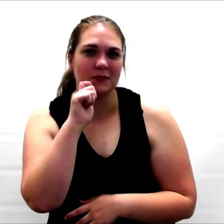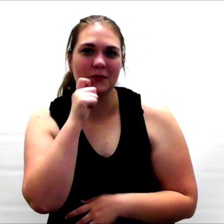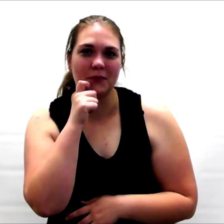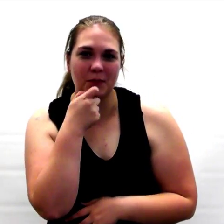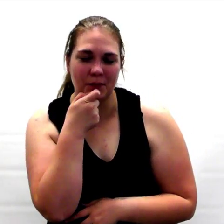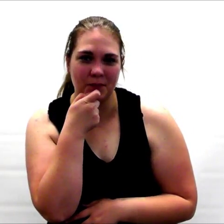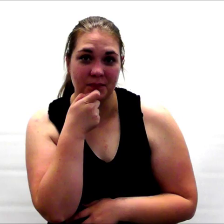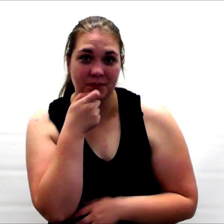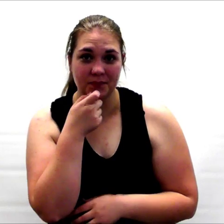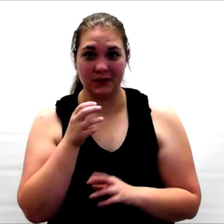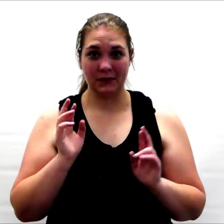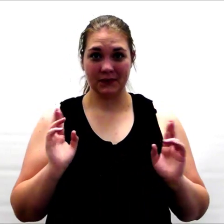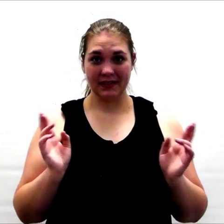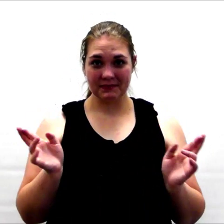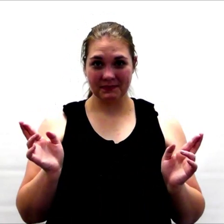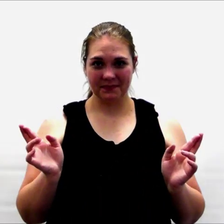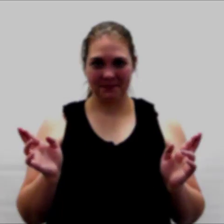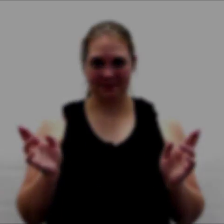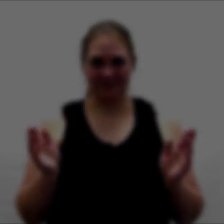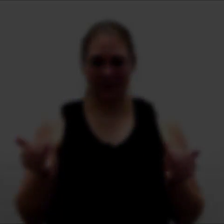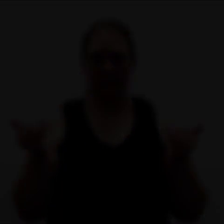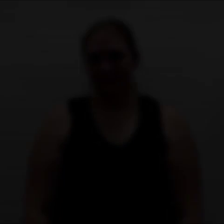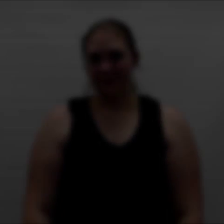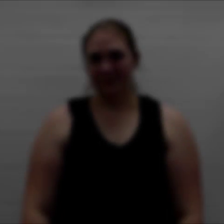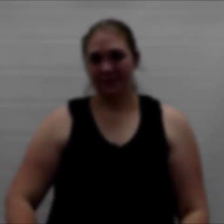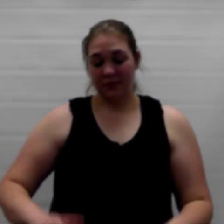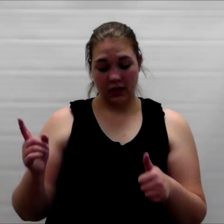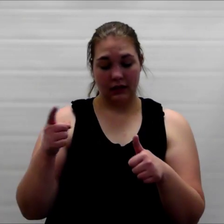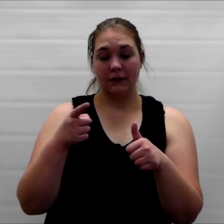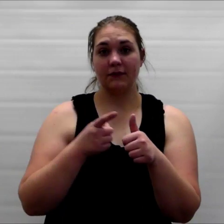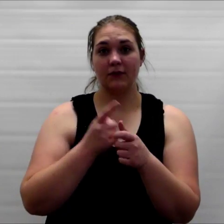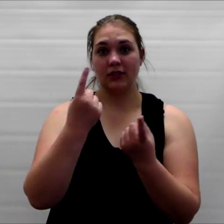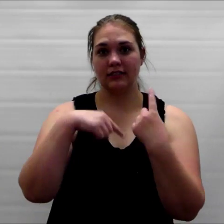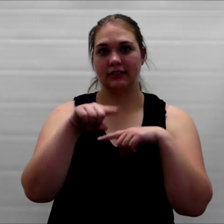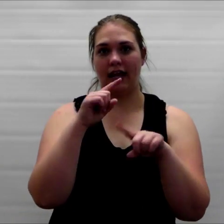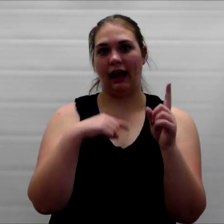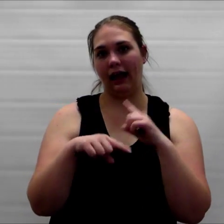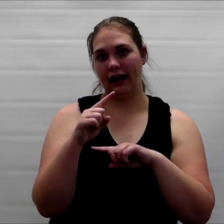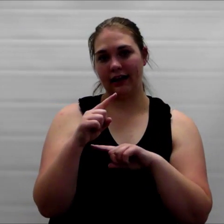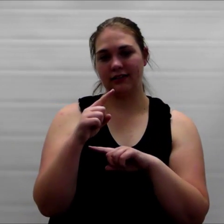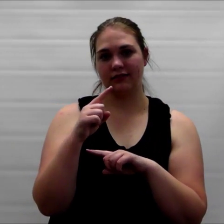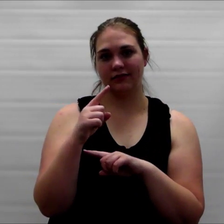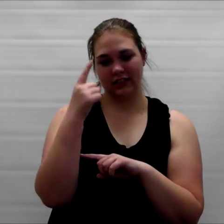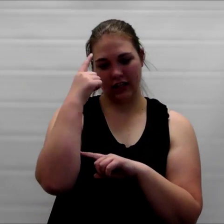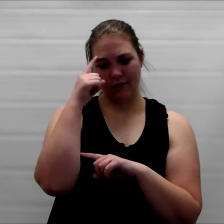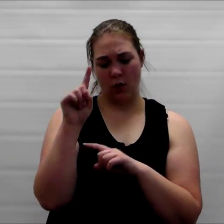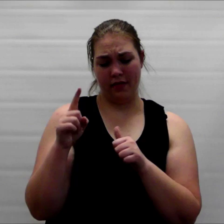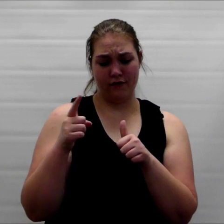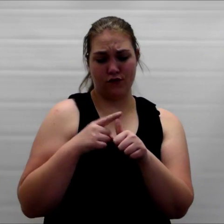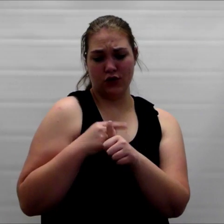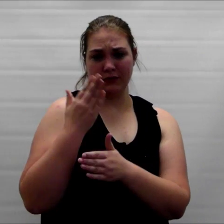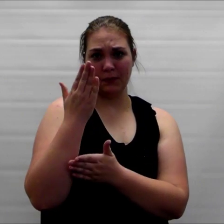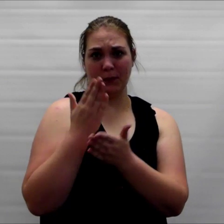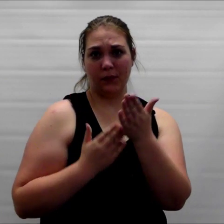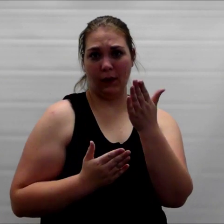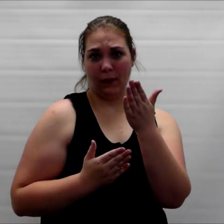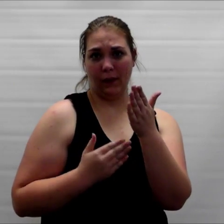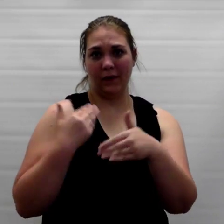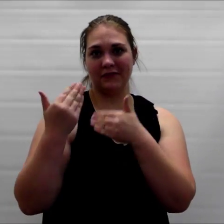it's really cool. Are you ready? Let's go. So first, we have the sign